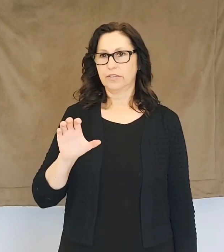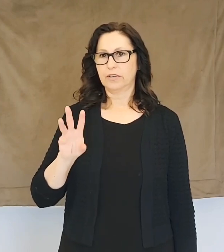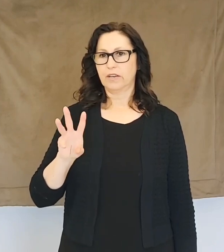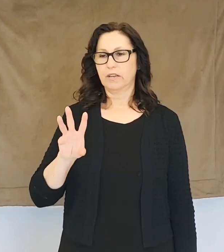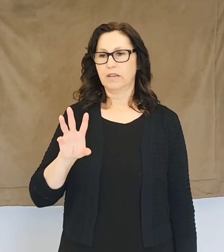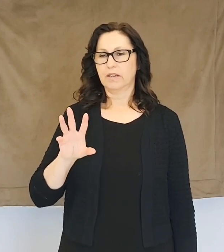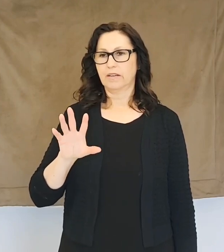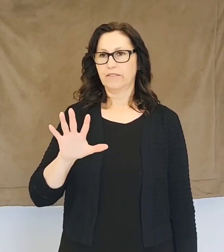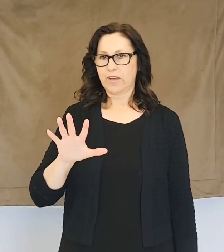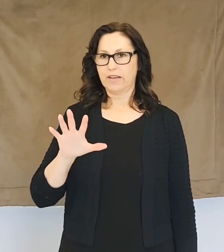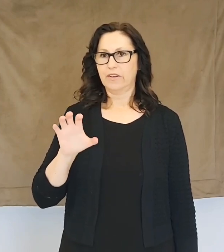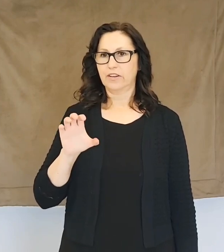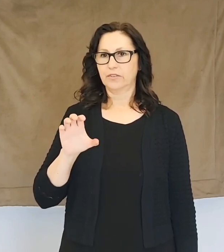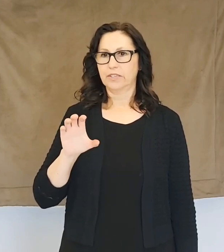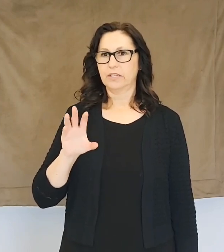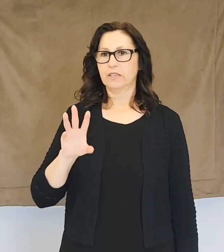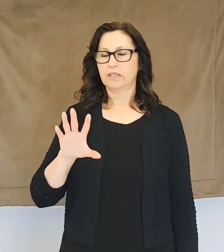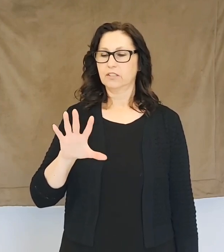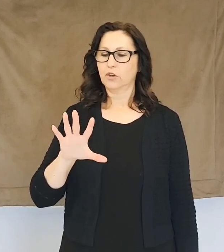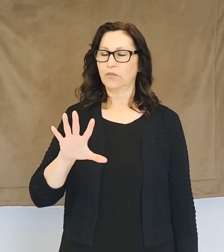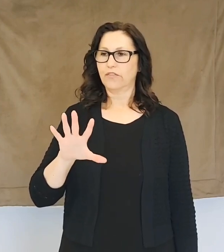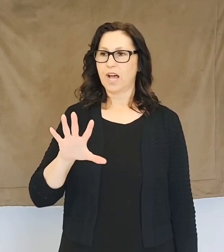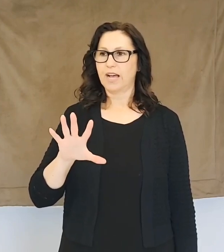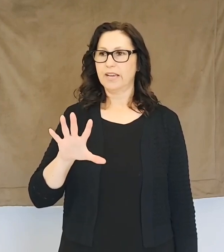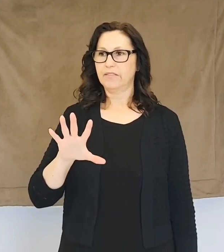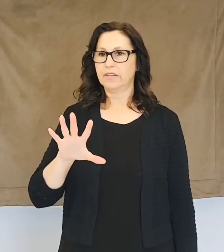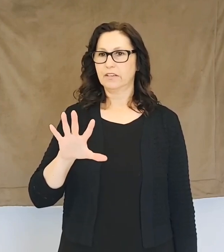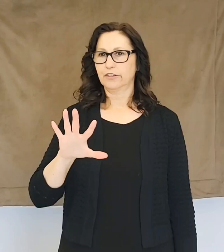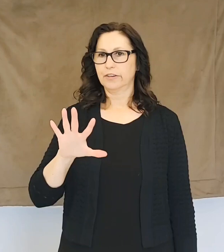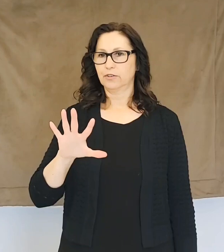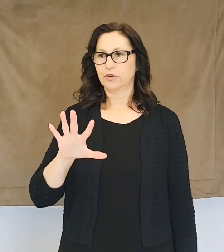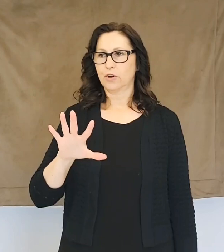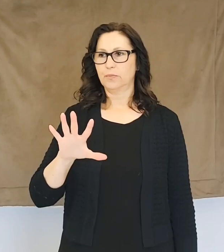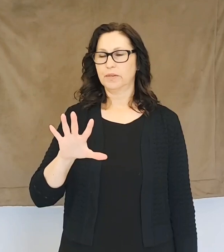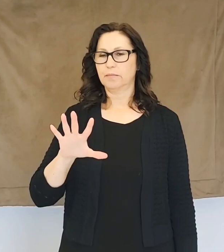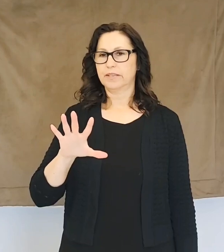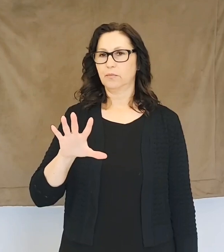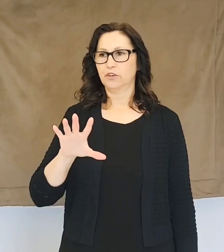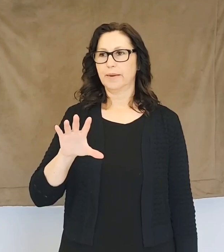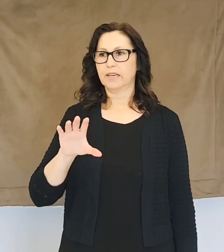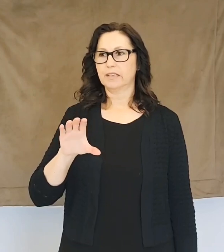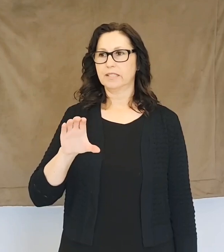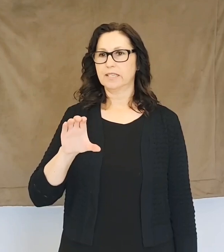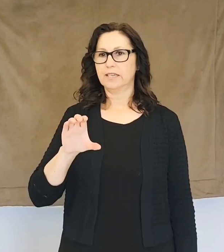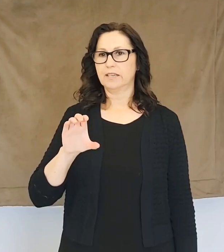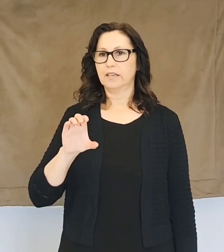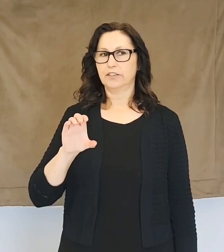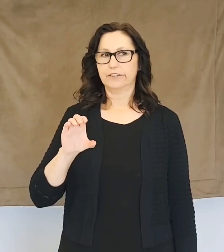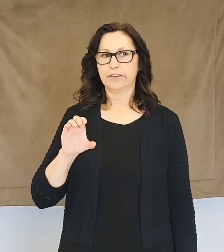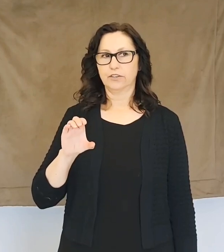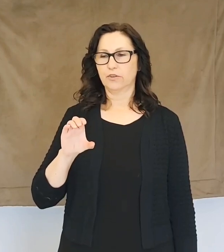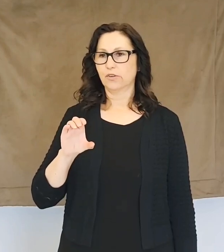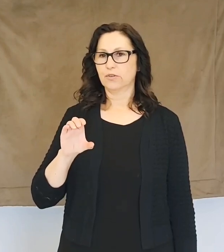400, 500, so 5. Your fingers are open, but then when you're making the C, your fingers are